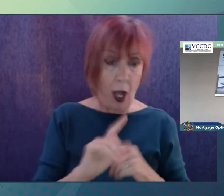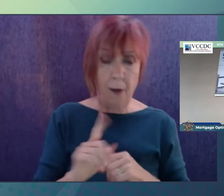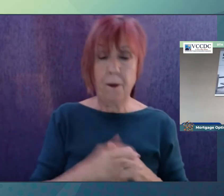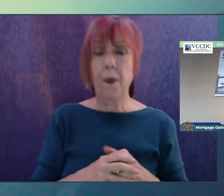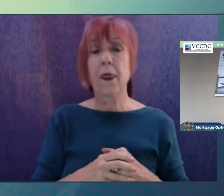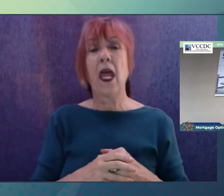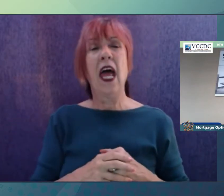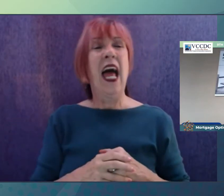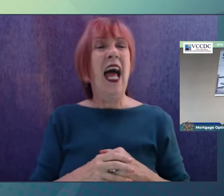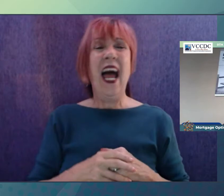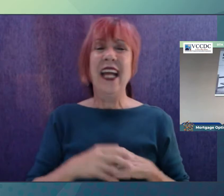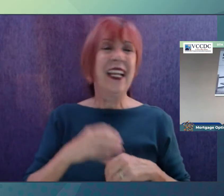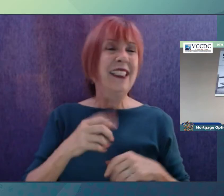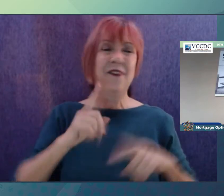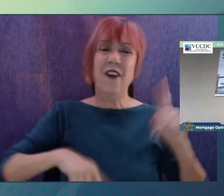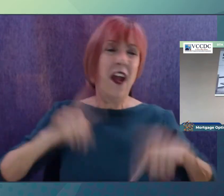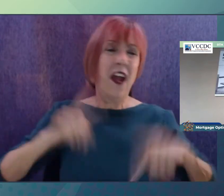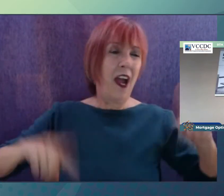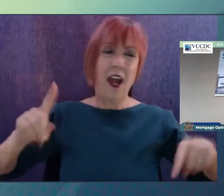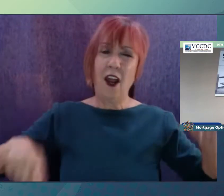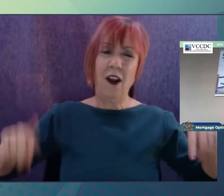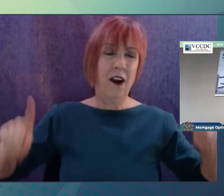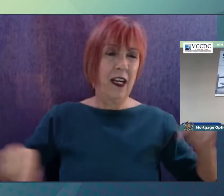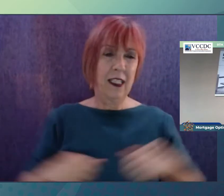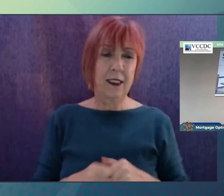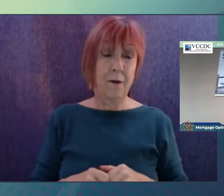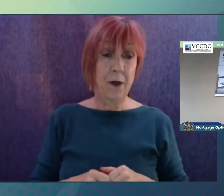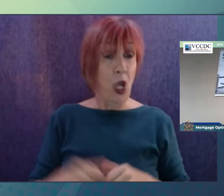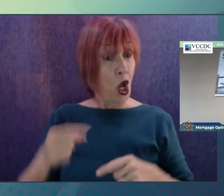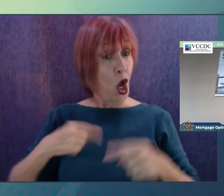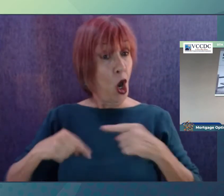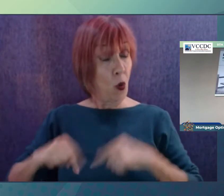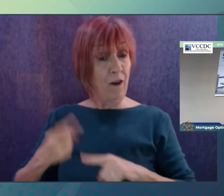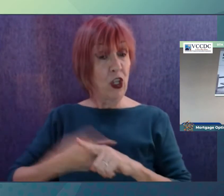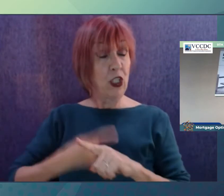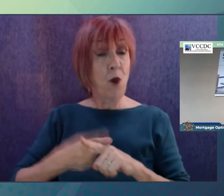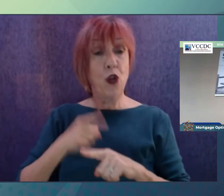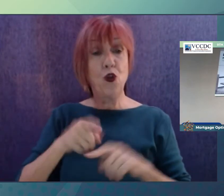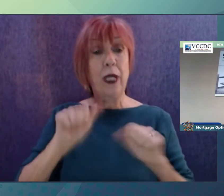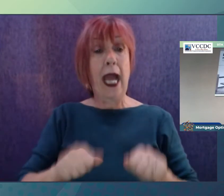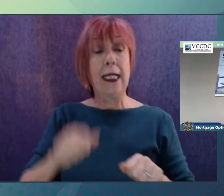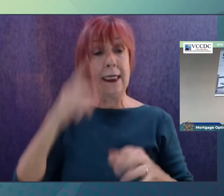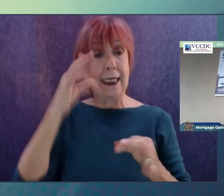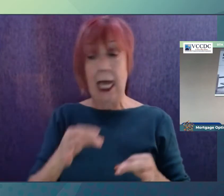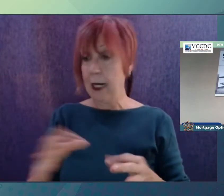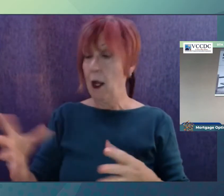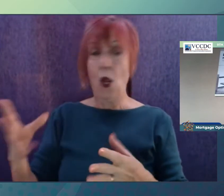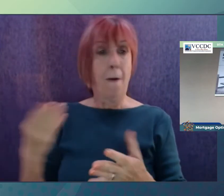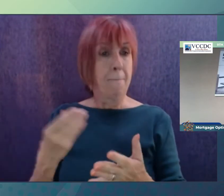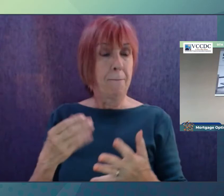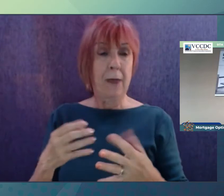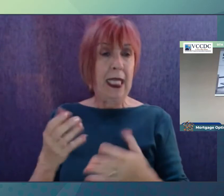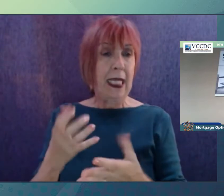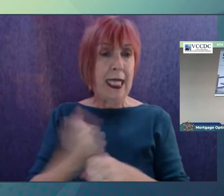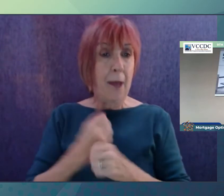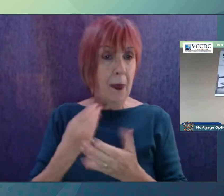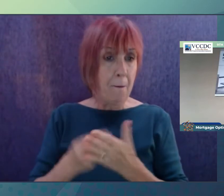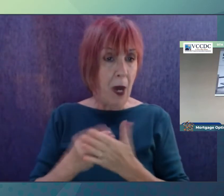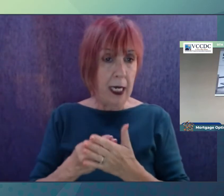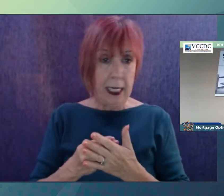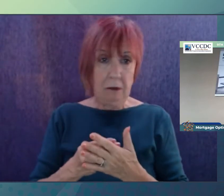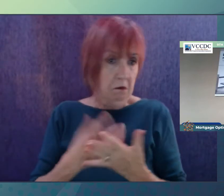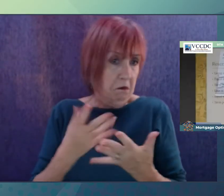lender. When you take out a reverse mortgage, you can choose to receive the proceeds in one of 6 ways. So one way